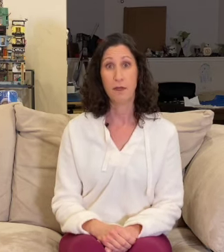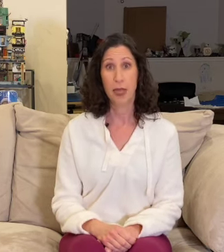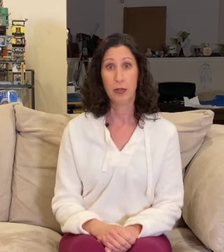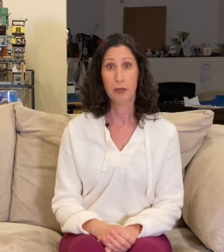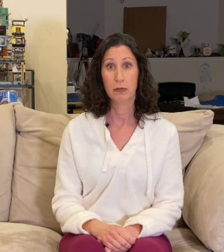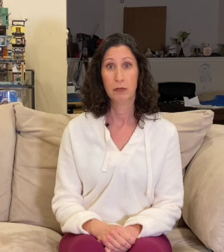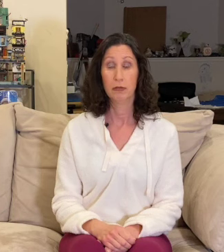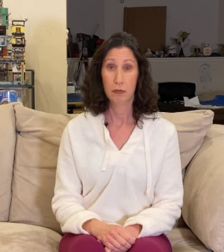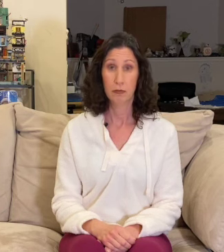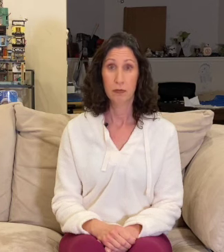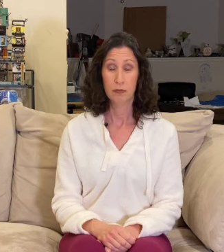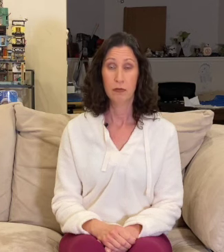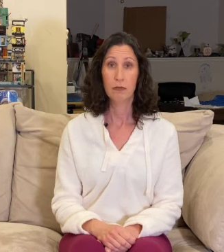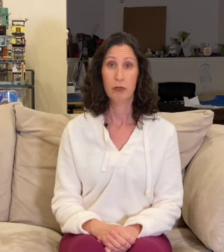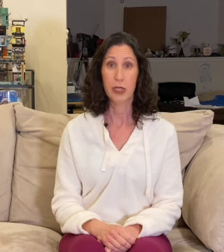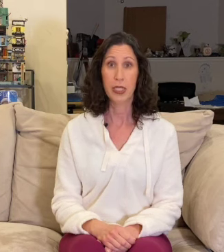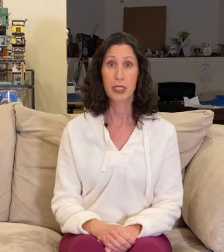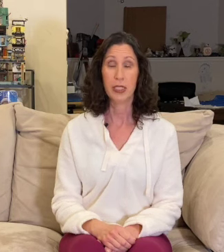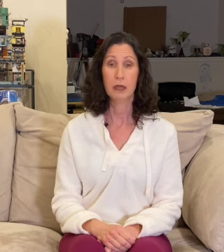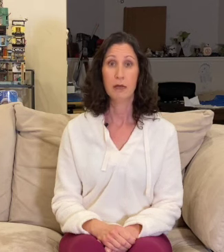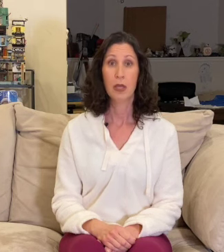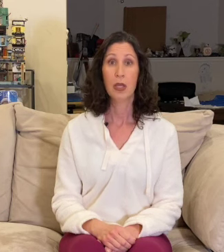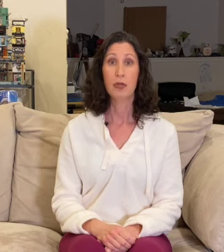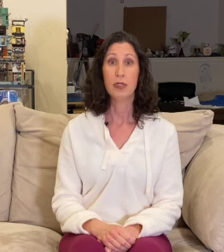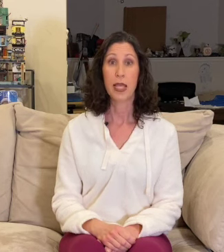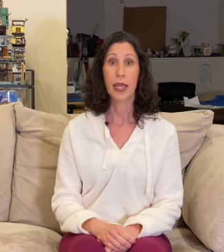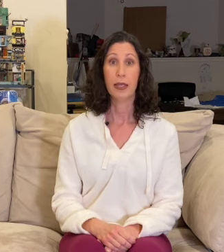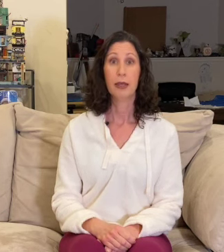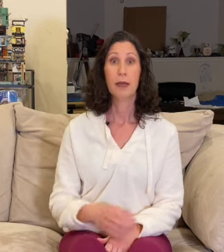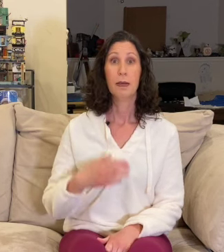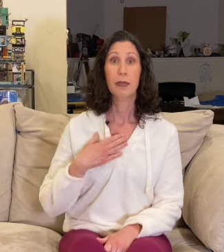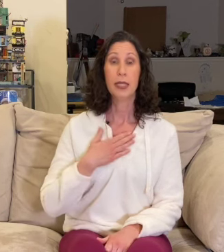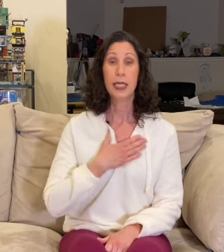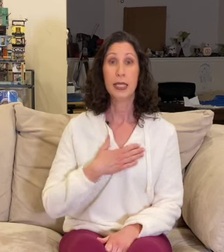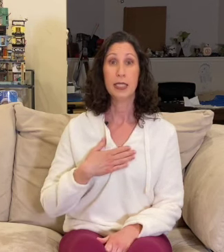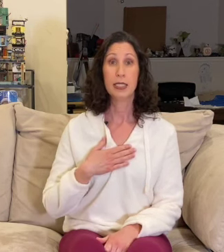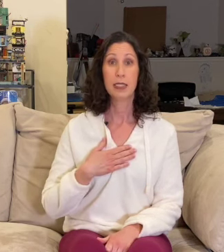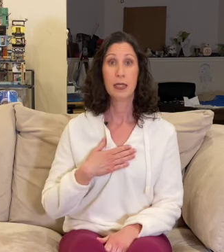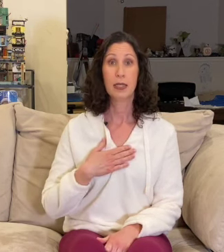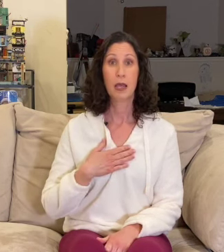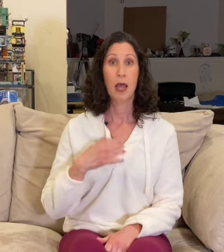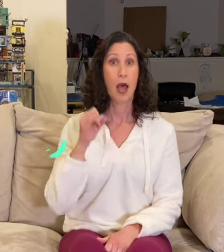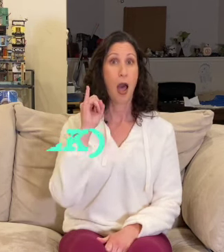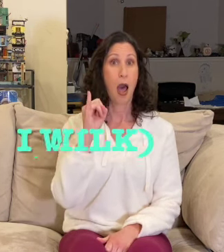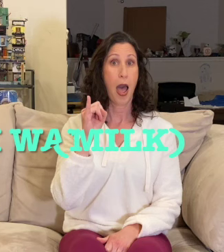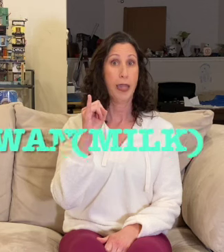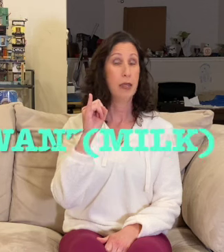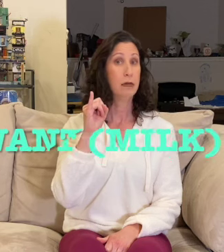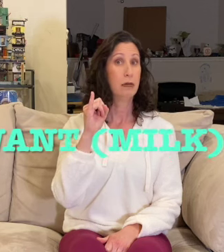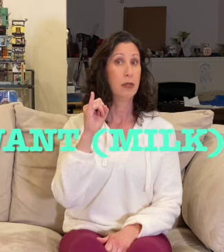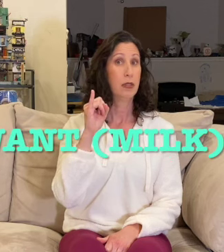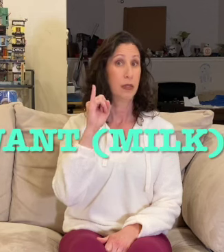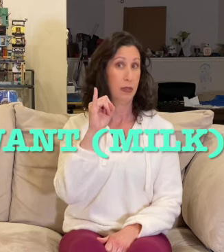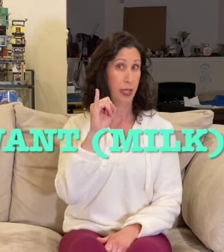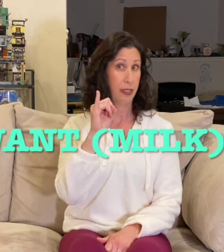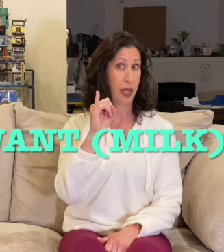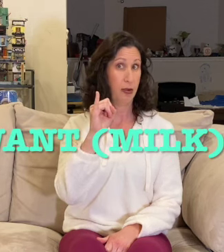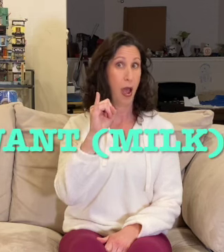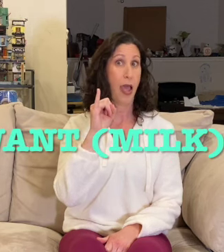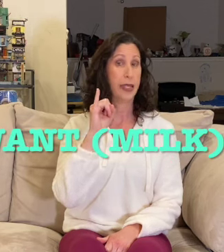milk. Pretty easy. You'd say, please, I, like the letter I, it's